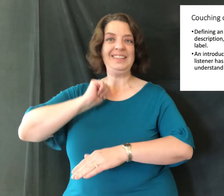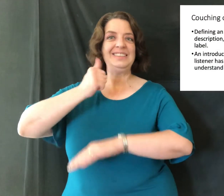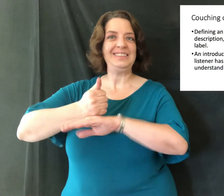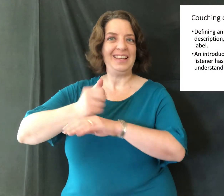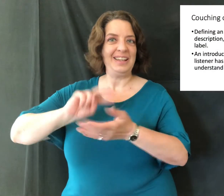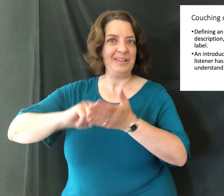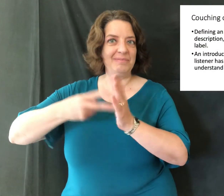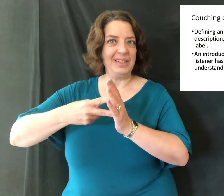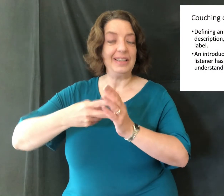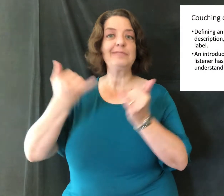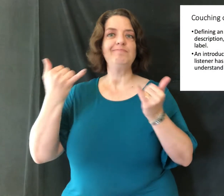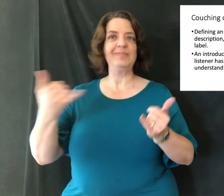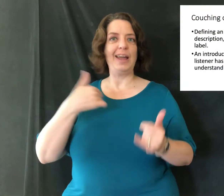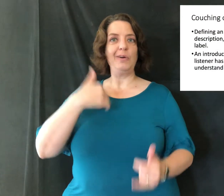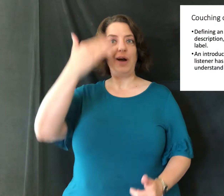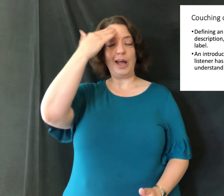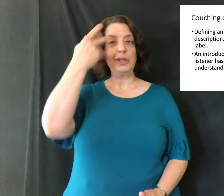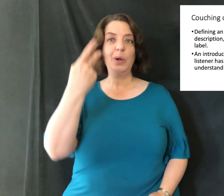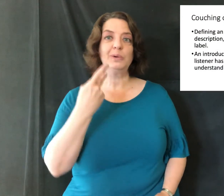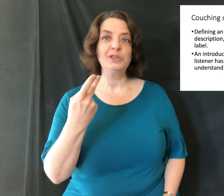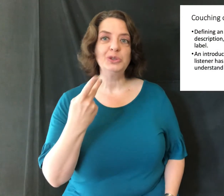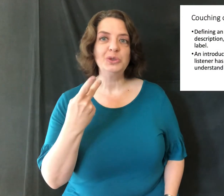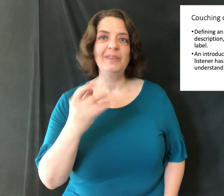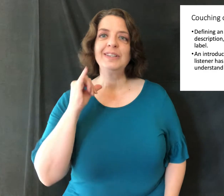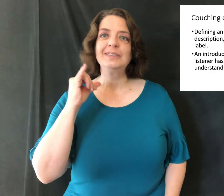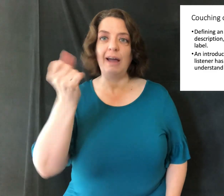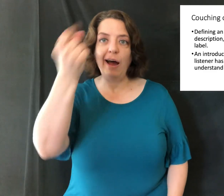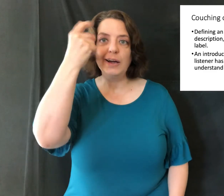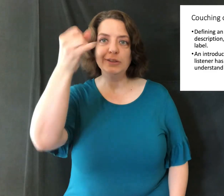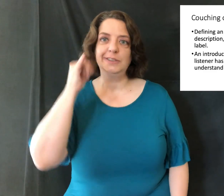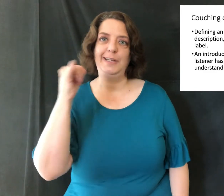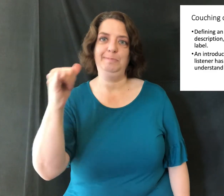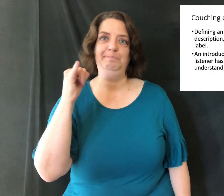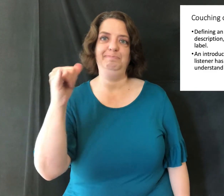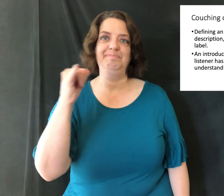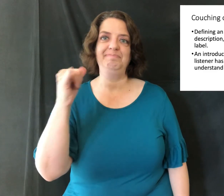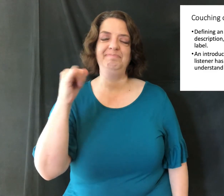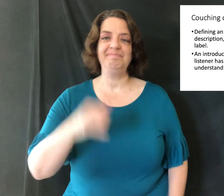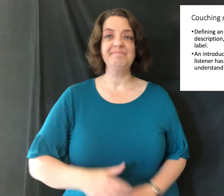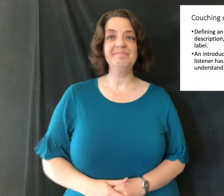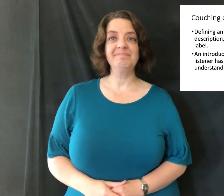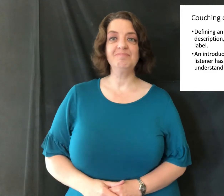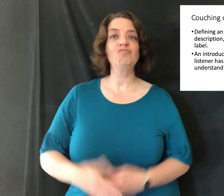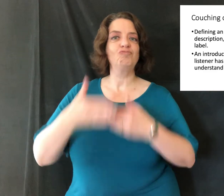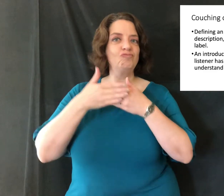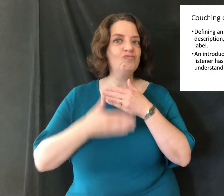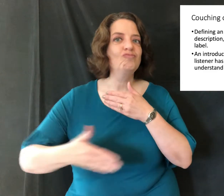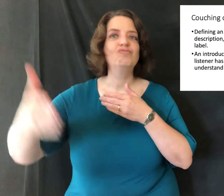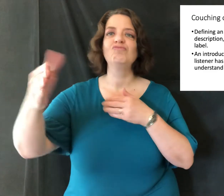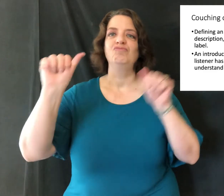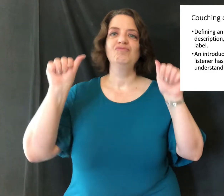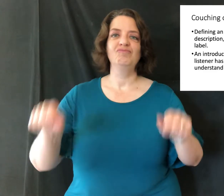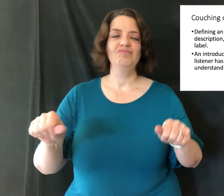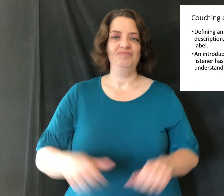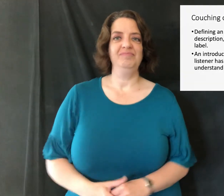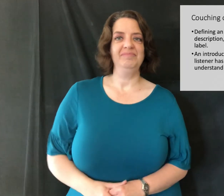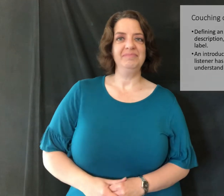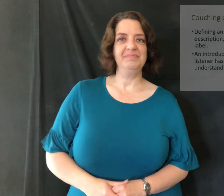Here's another definition. It's an introductory setup is needed to ensure the listener has a shared schema or frame